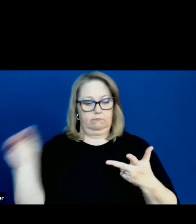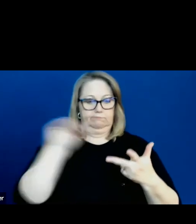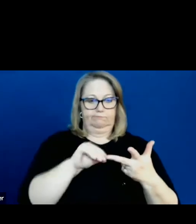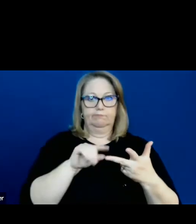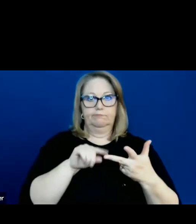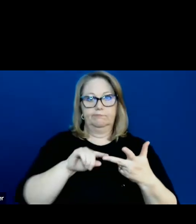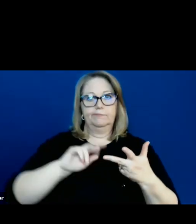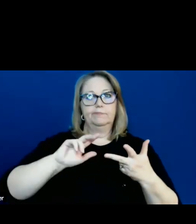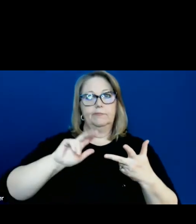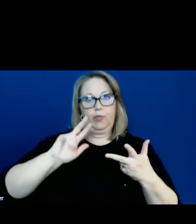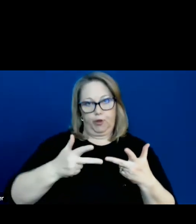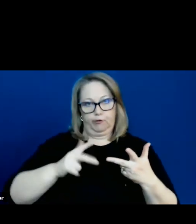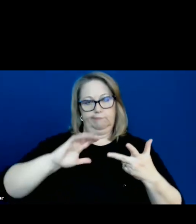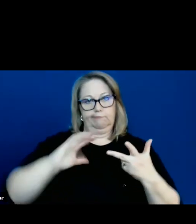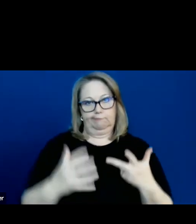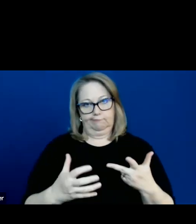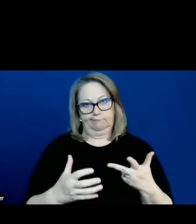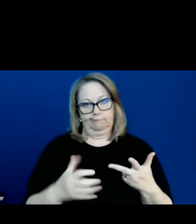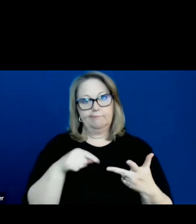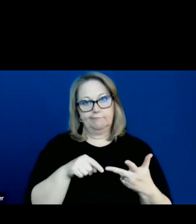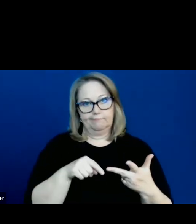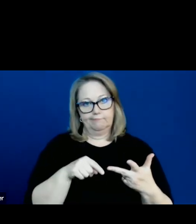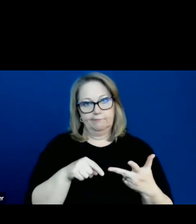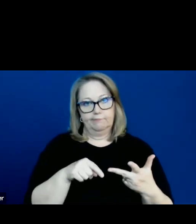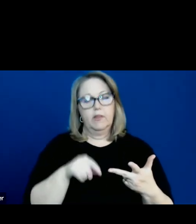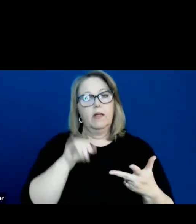alongside Nevada's second group of essential workers.